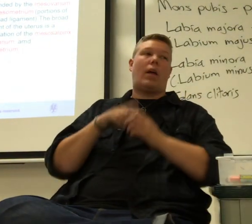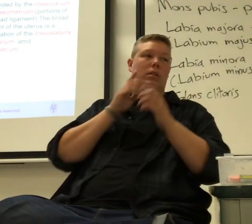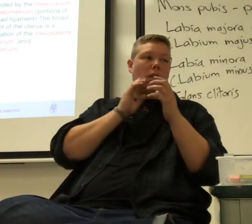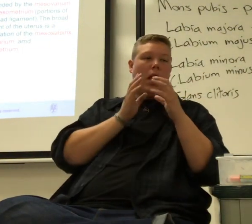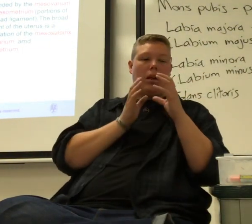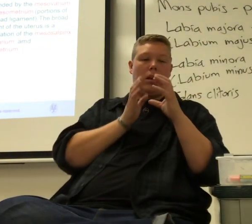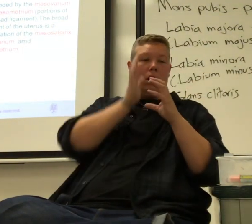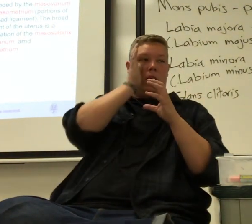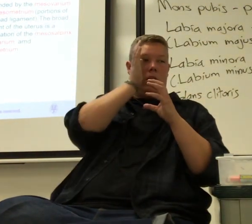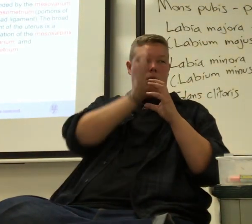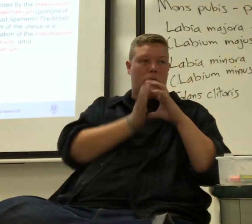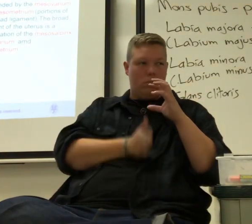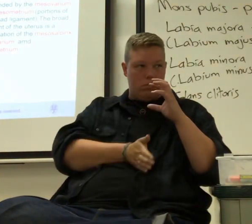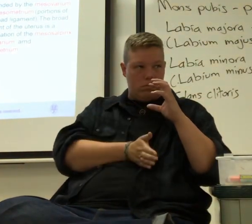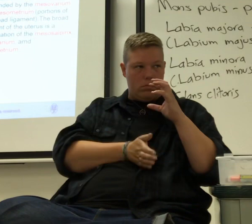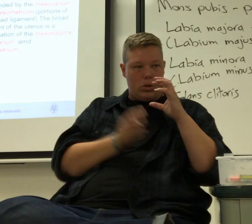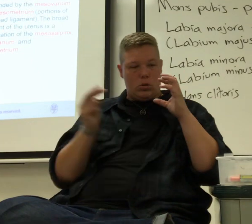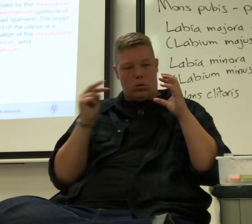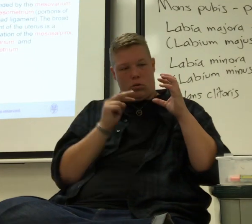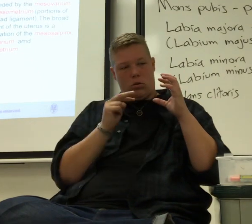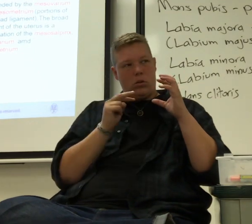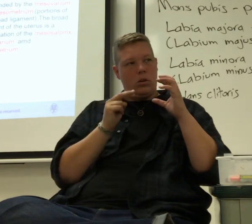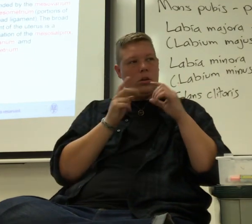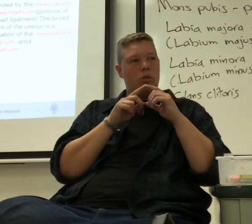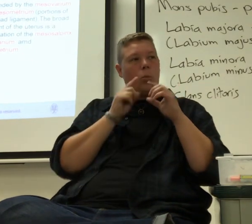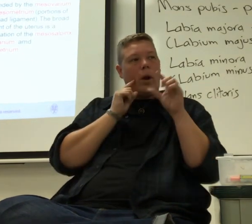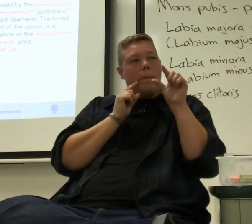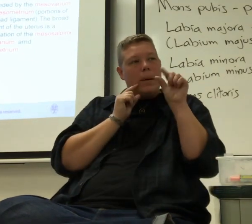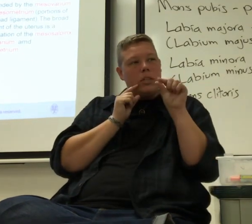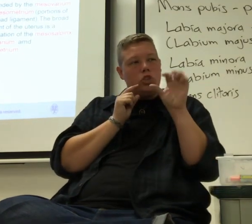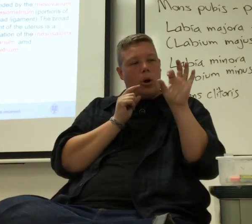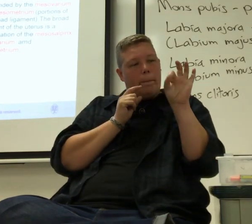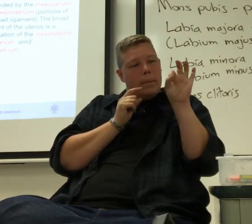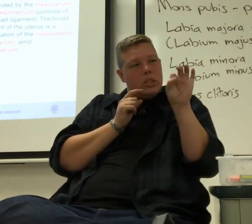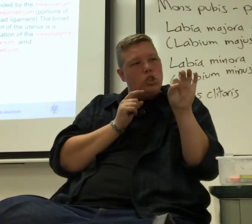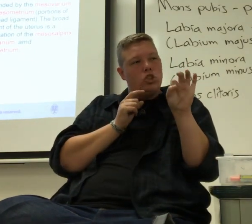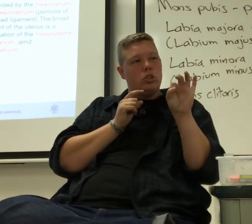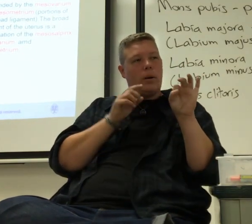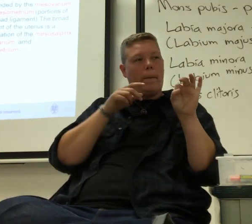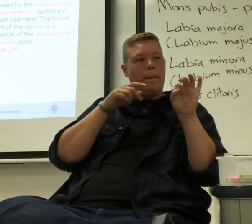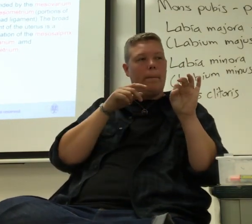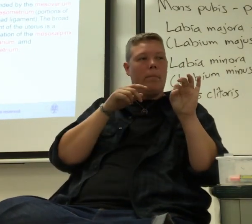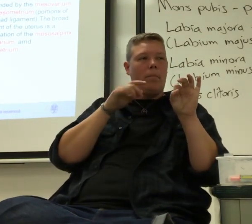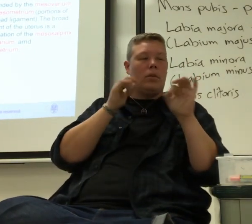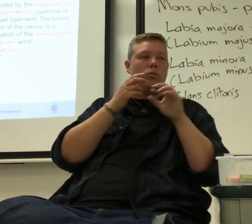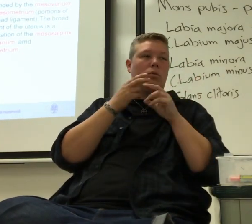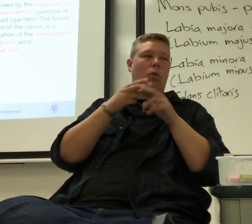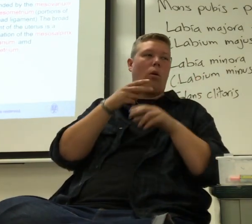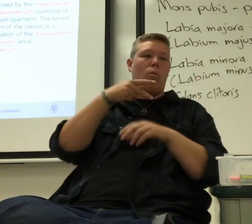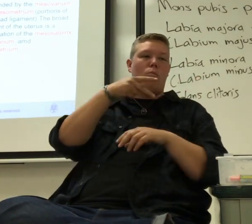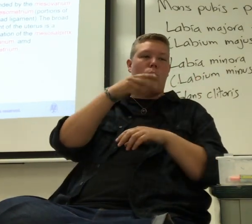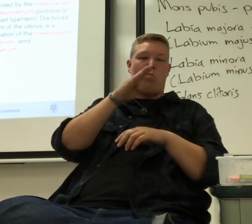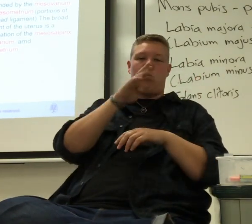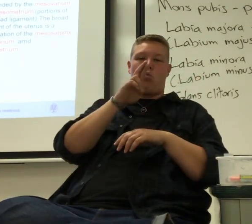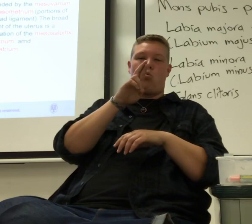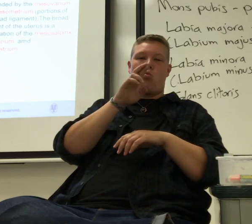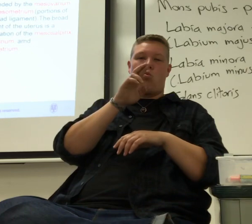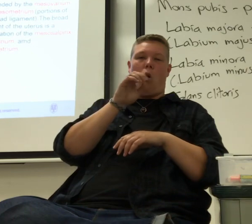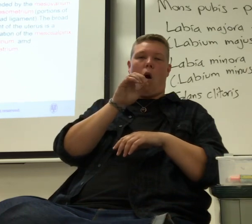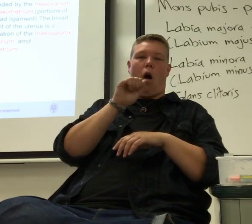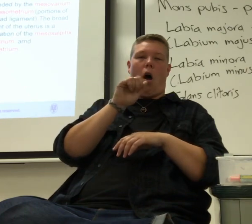it pinches around a structure and then pinches underneath it or above something, those are called the broad ligament, and there's 3 parts to